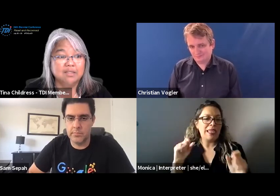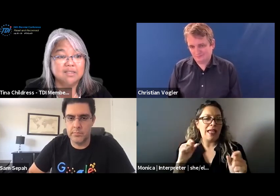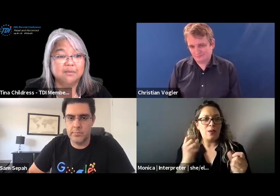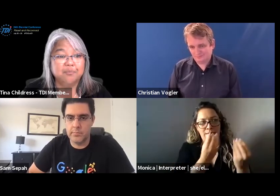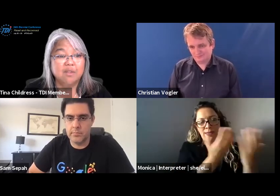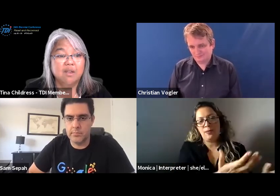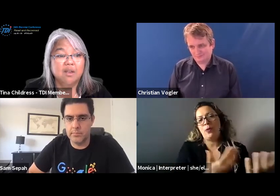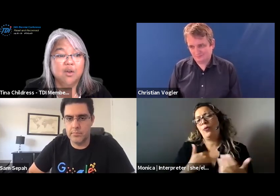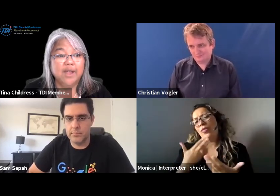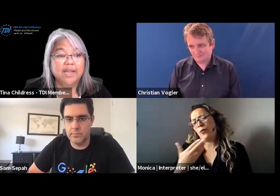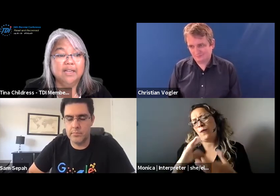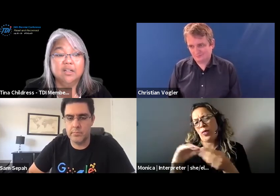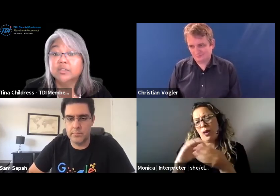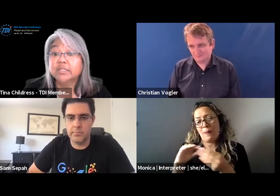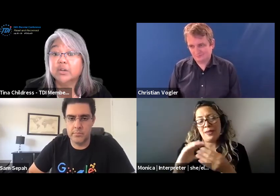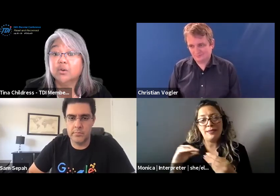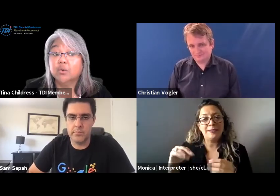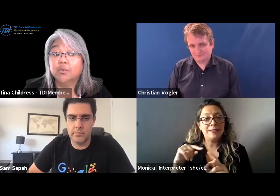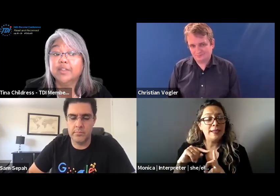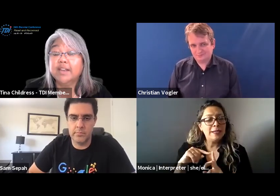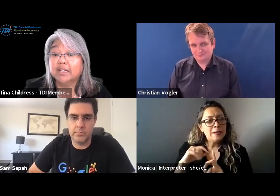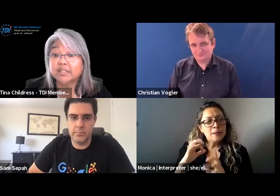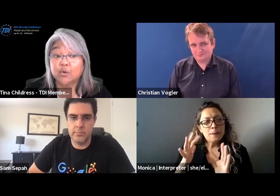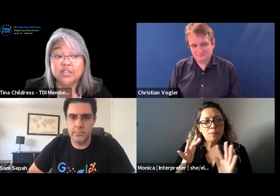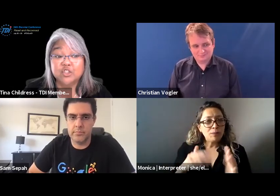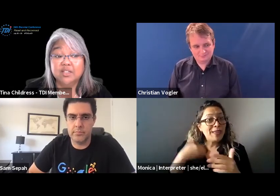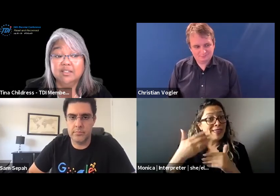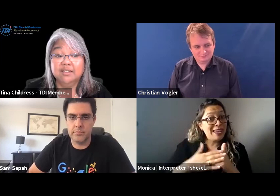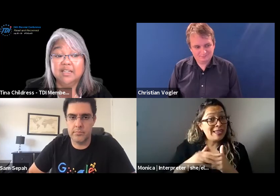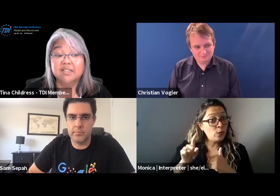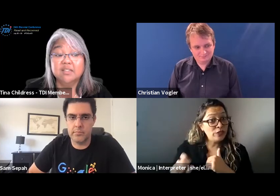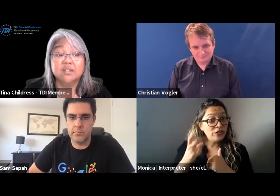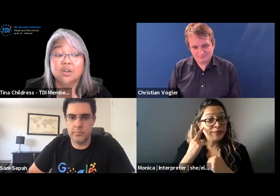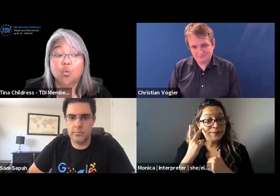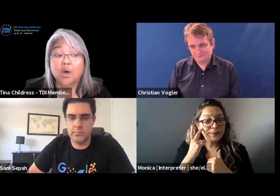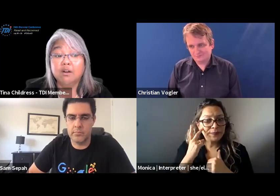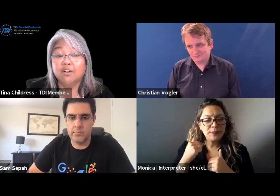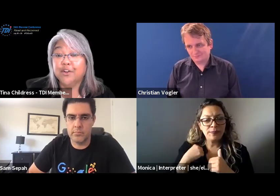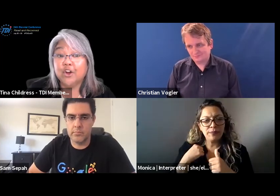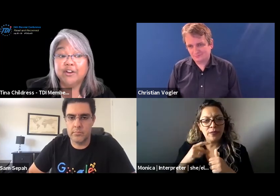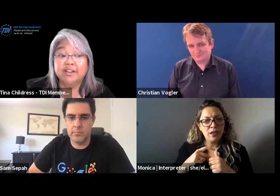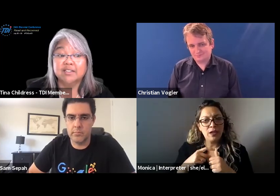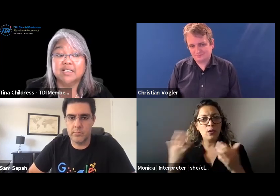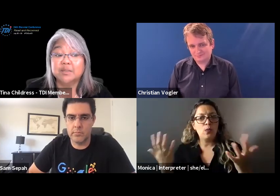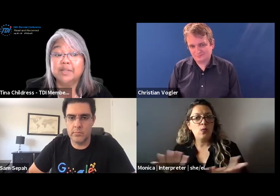comments. Okay, so the next question is, what are the current